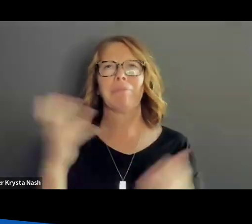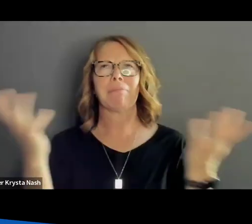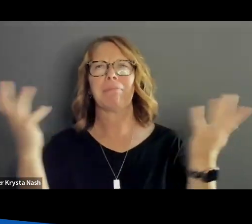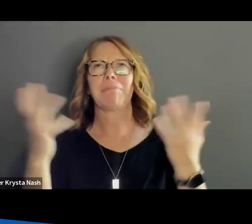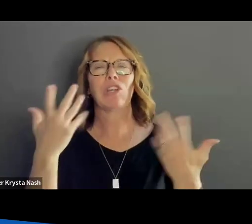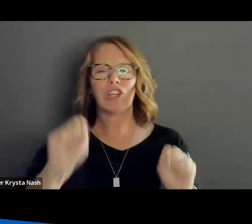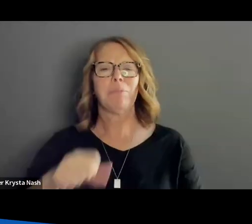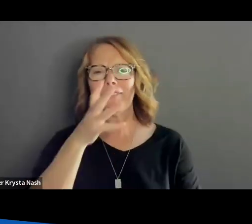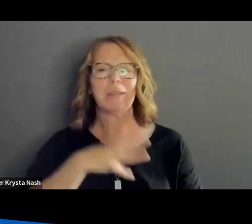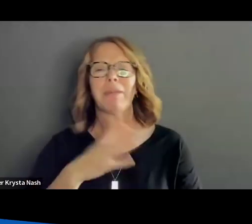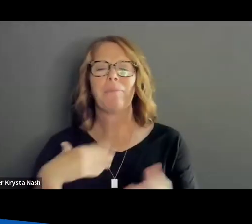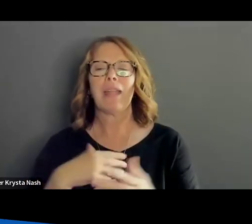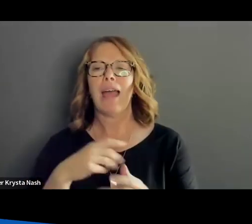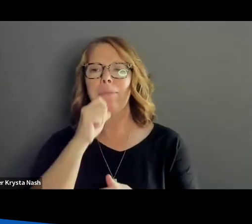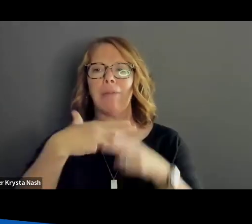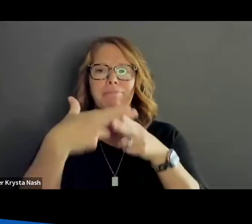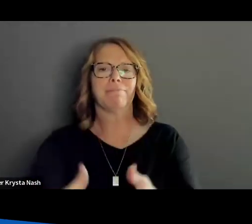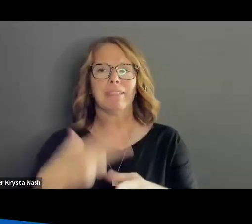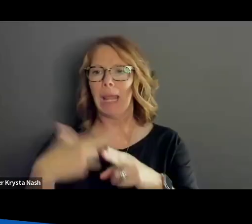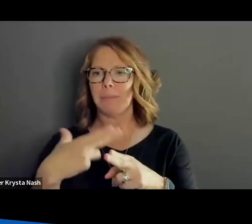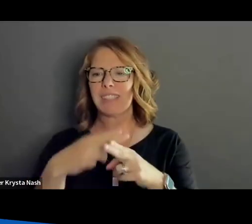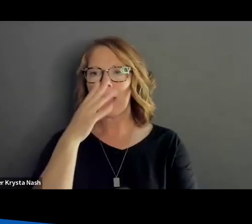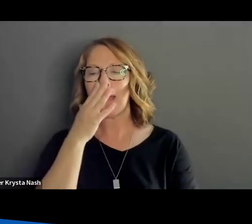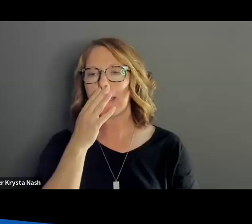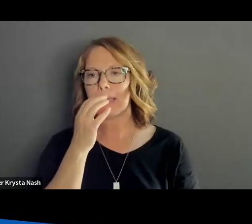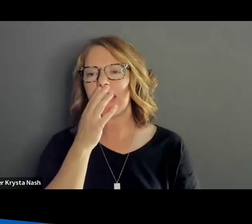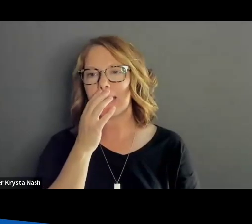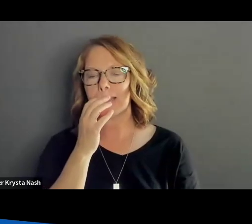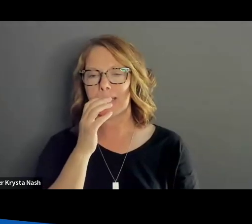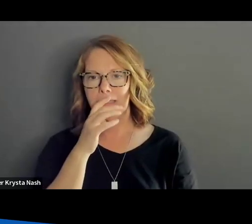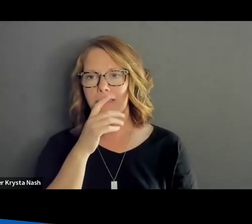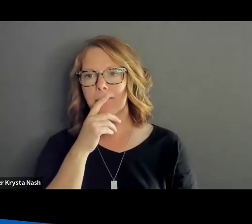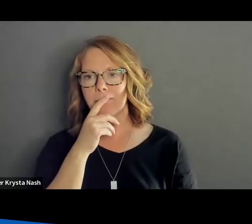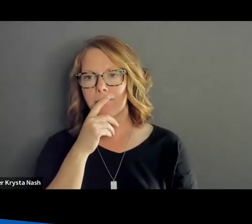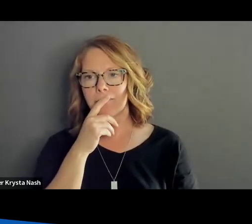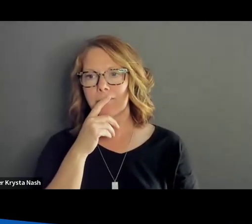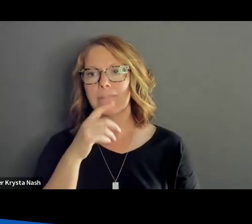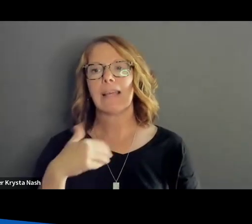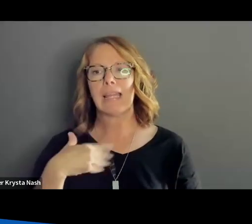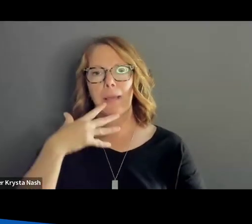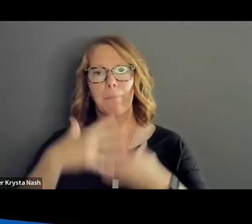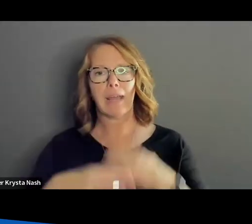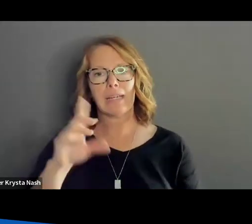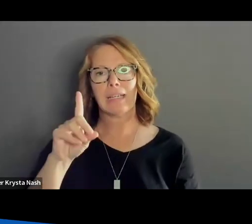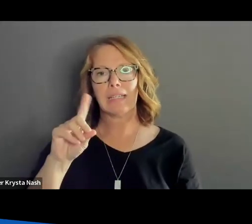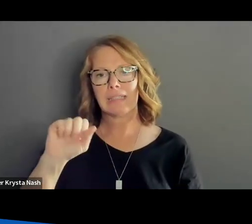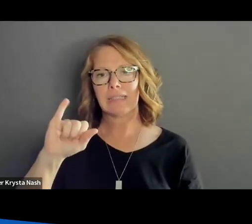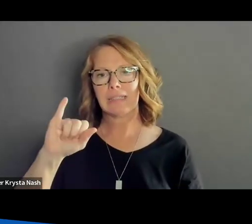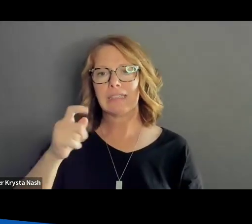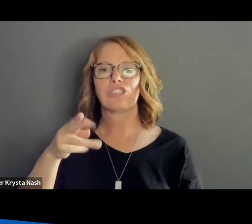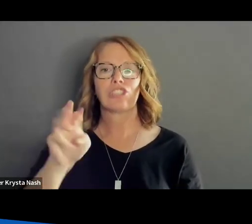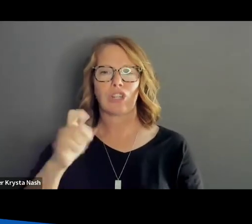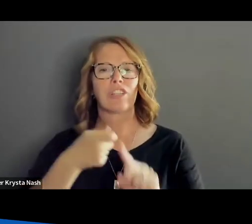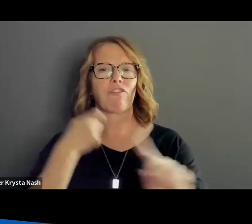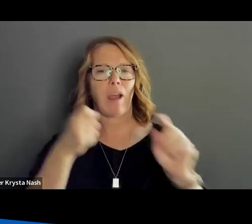these people. I'm just saying he in general. Um, he has a bloody discharge from his